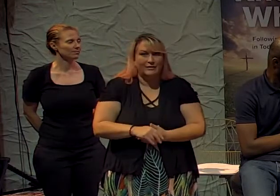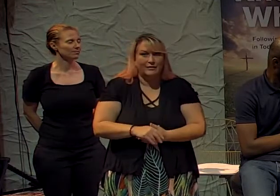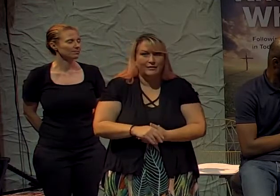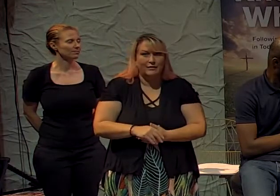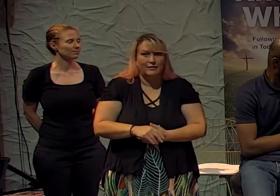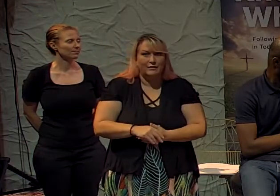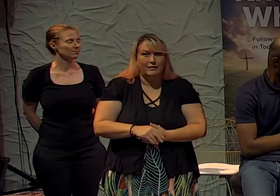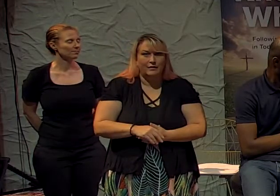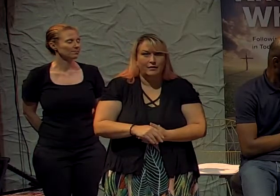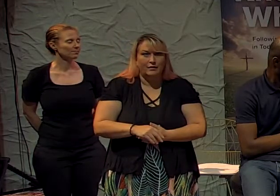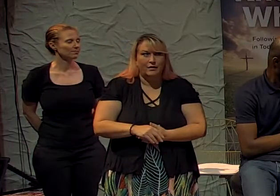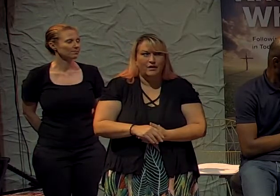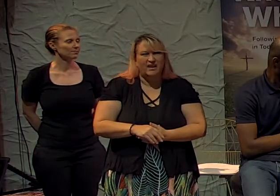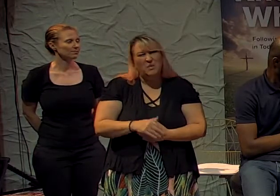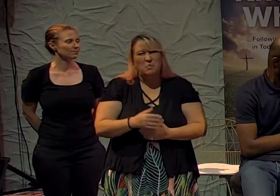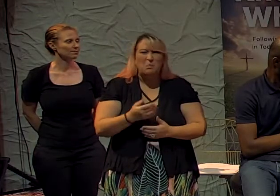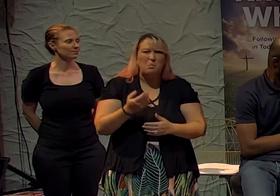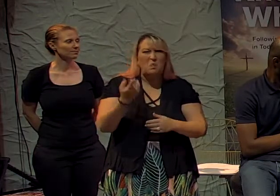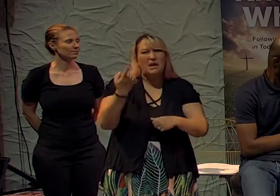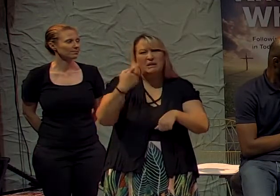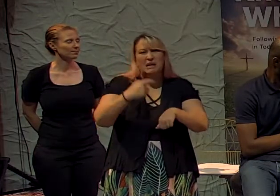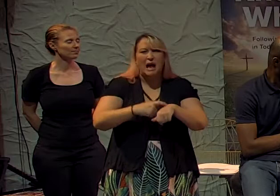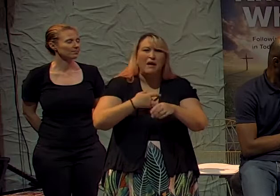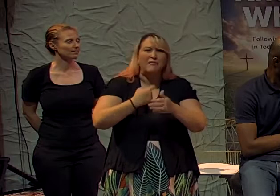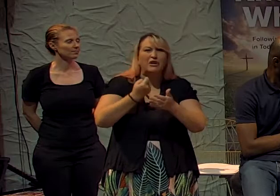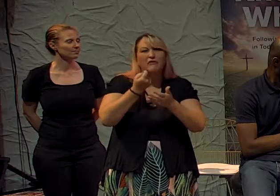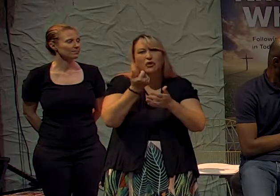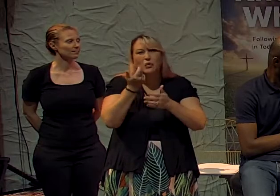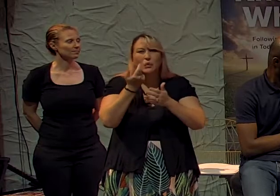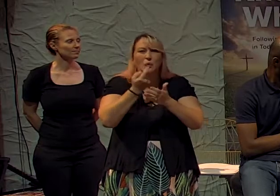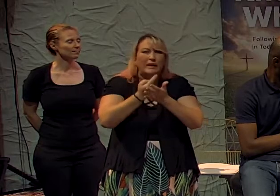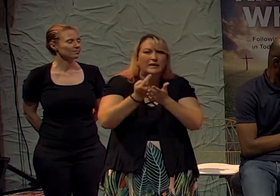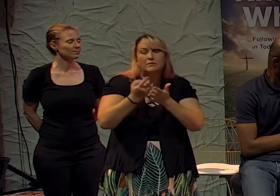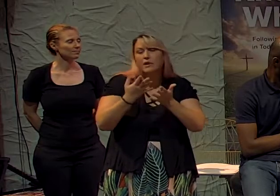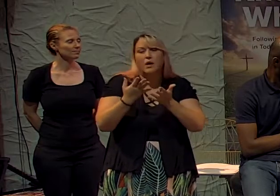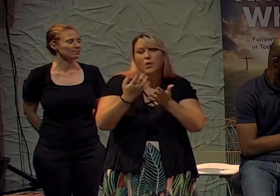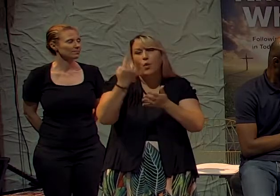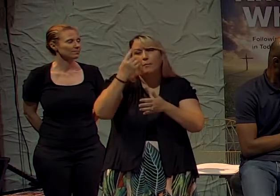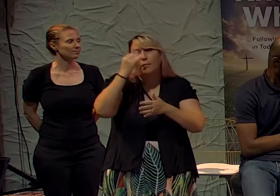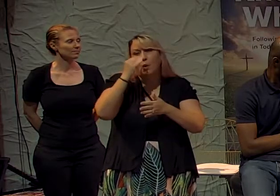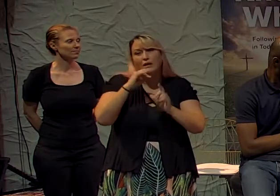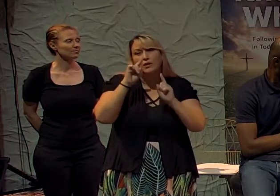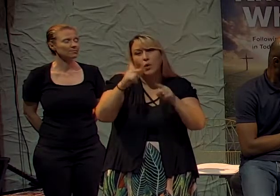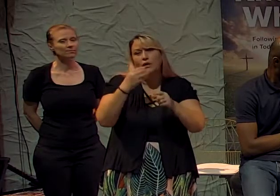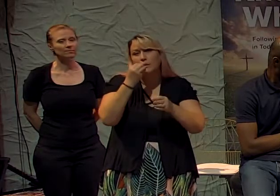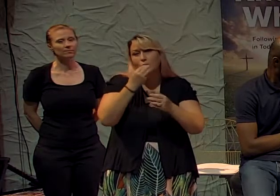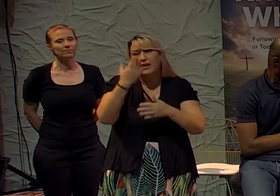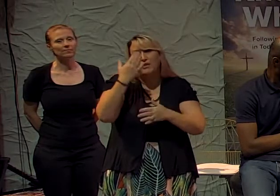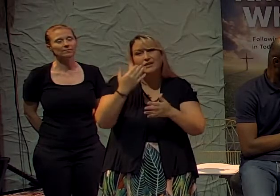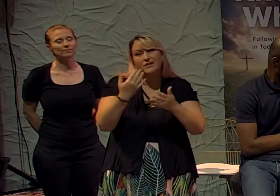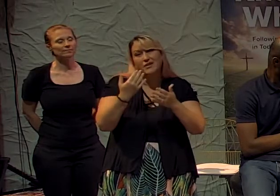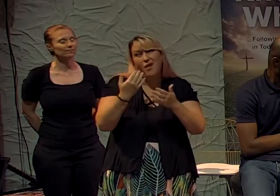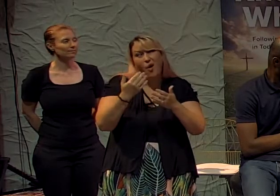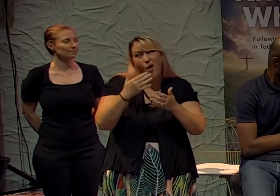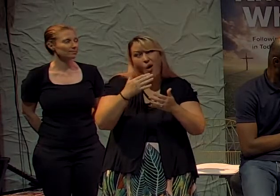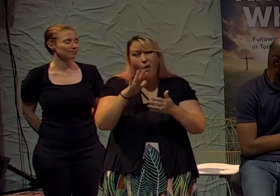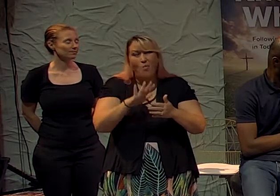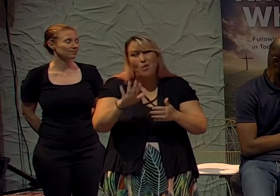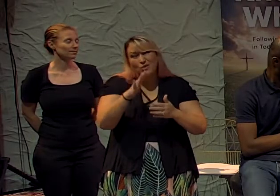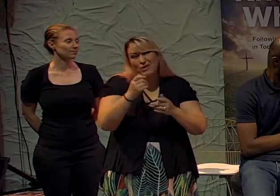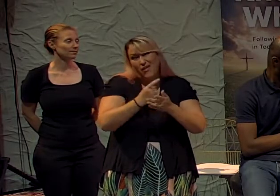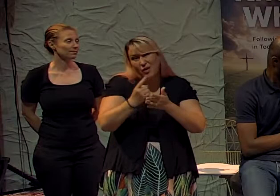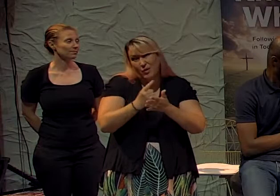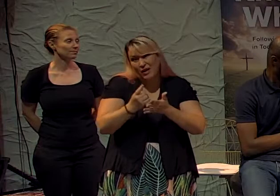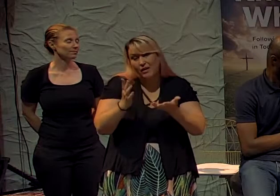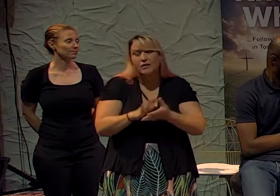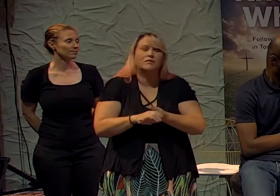every few weeks. I mean, one of the boys is going to breakfast almost every week with him, every other anyway. All that to say,